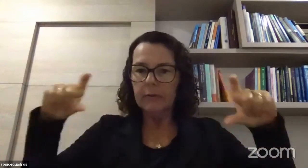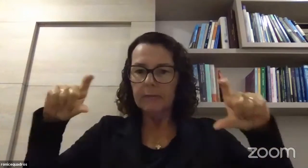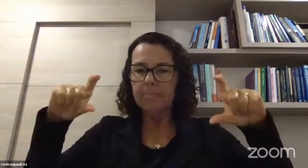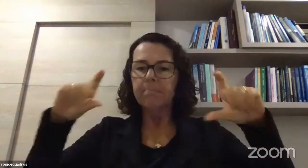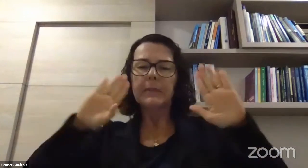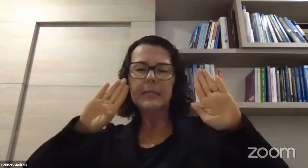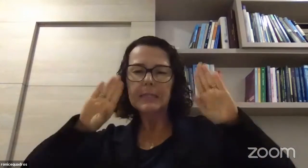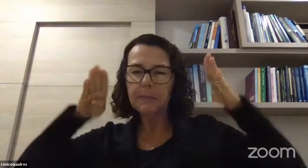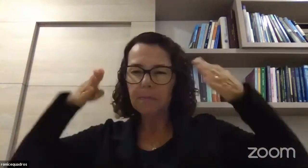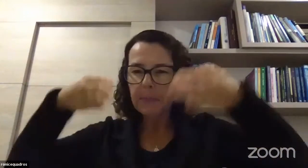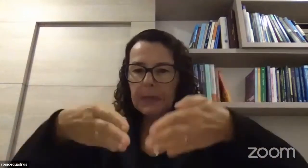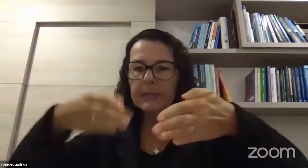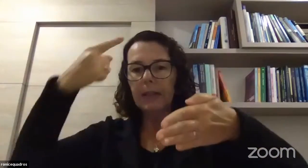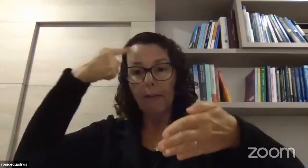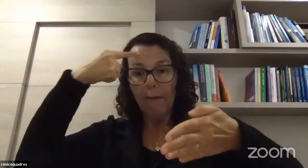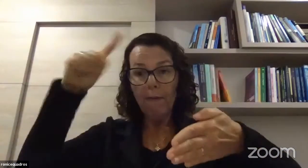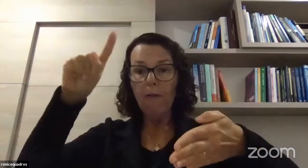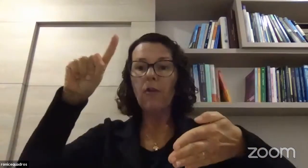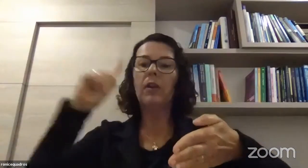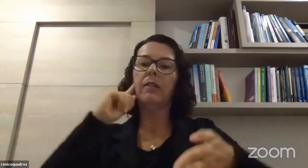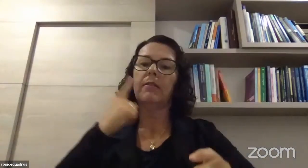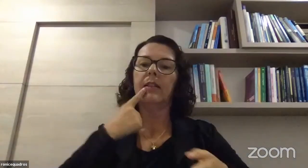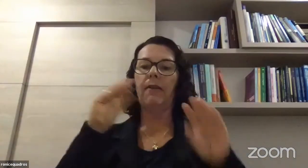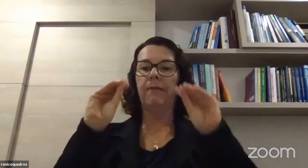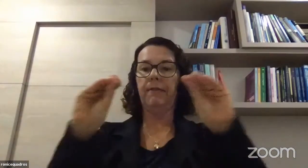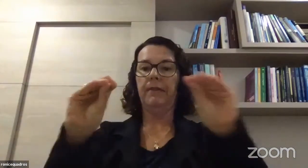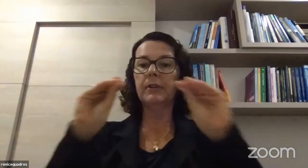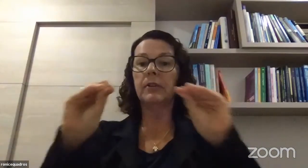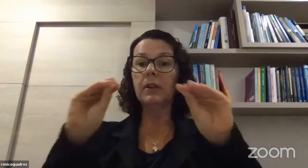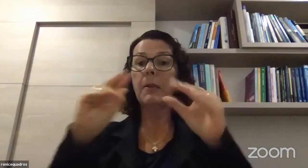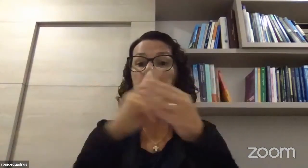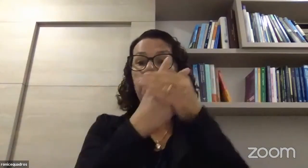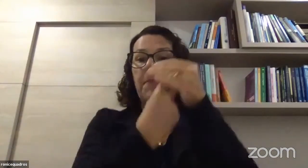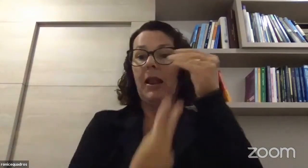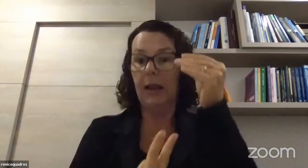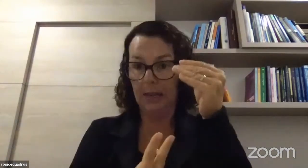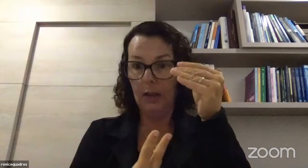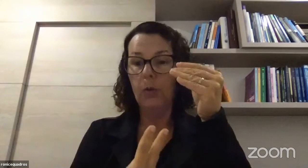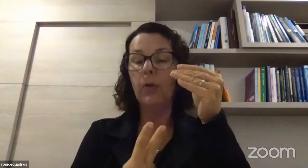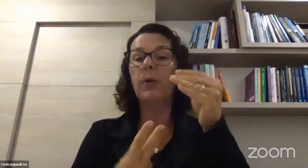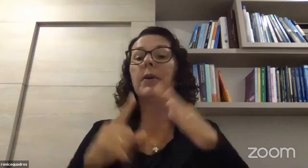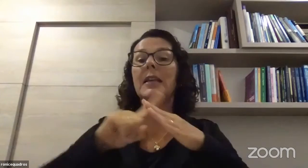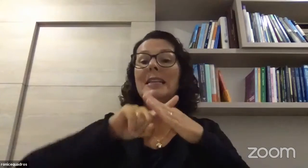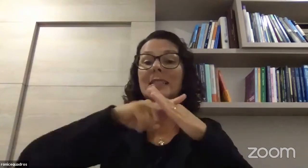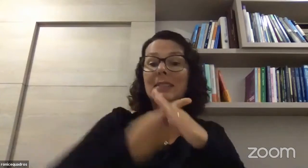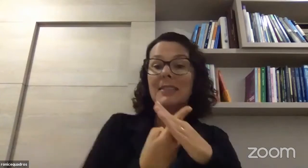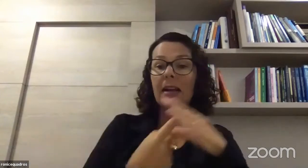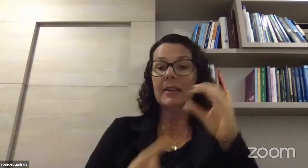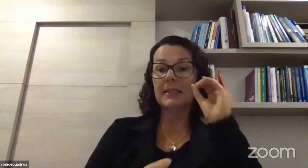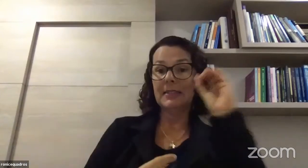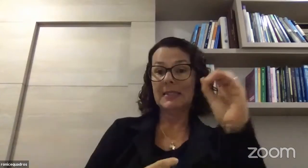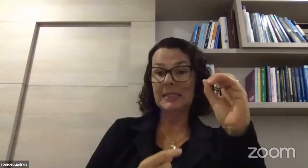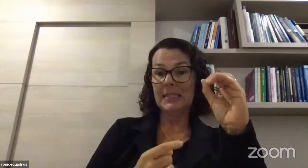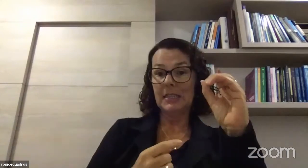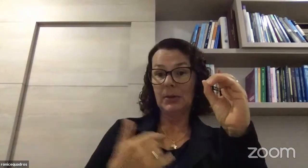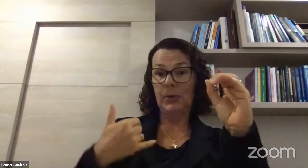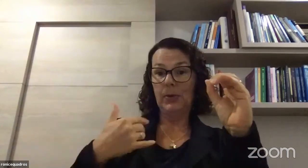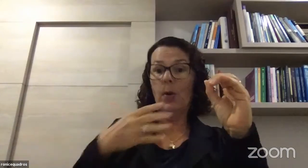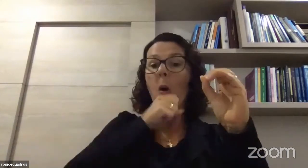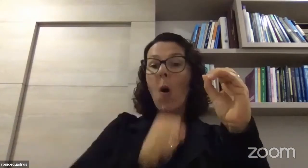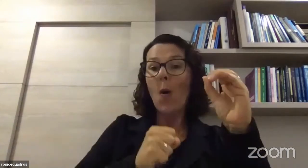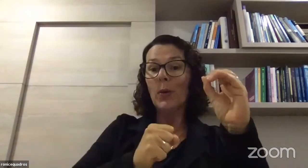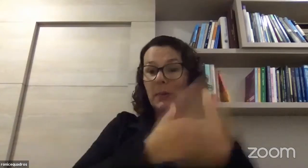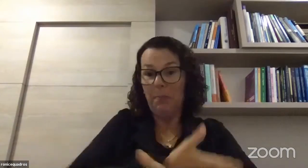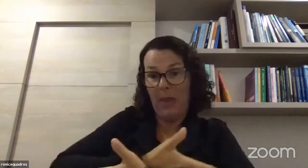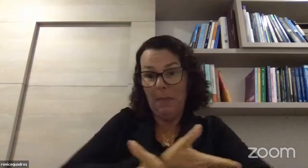And this includes one specific focus for deaf education, bilingual